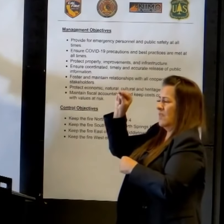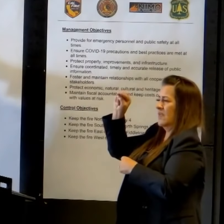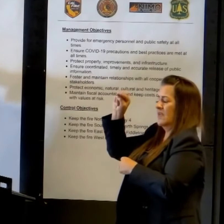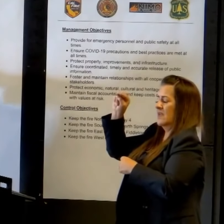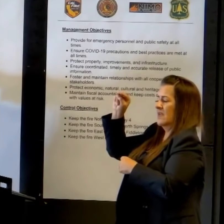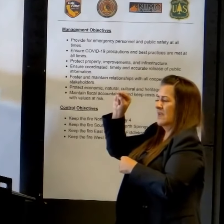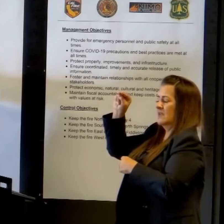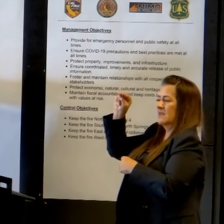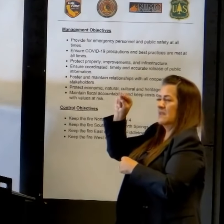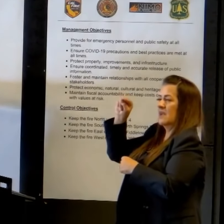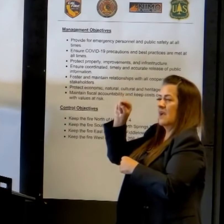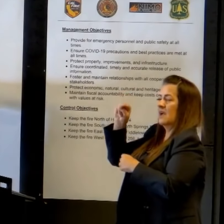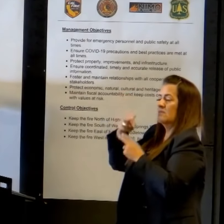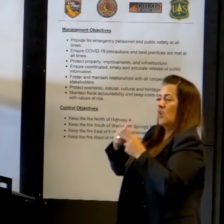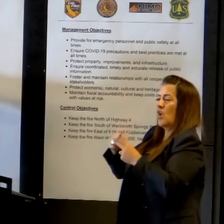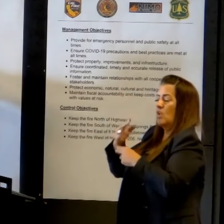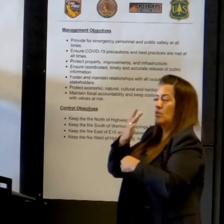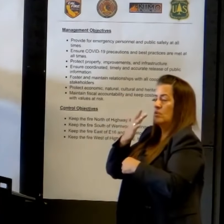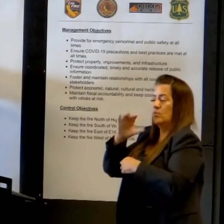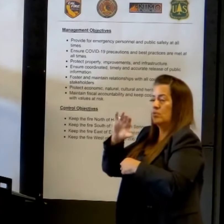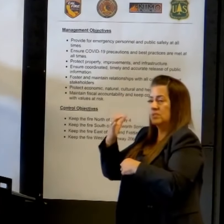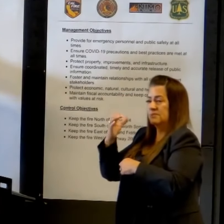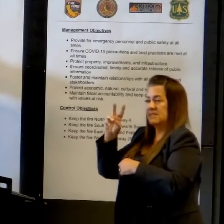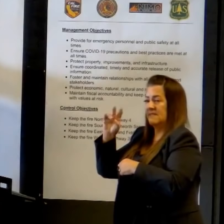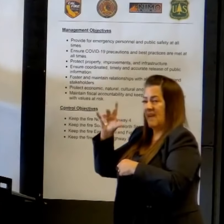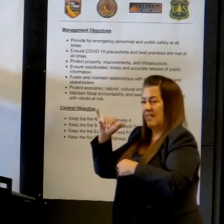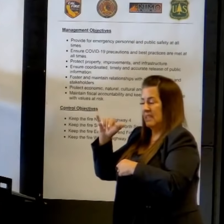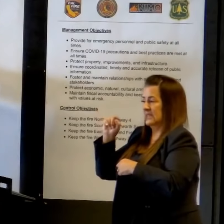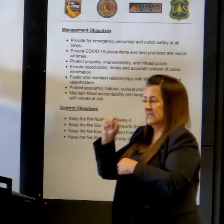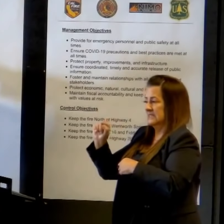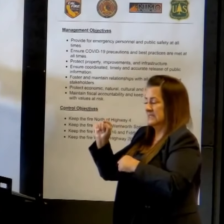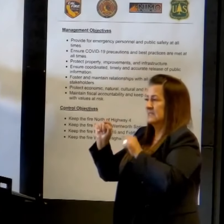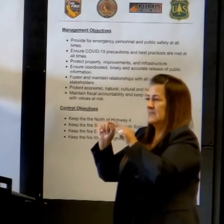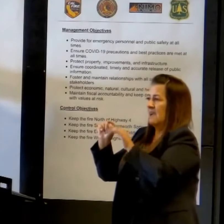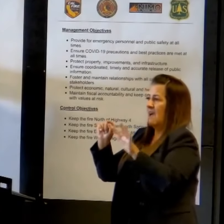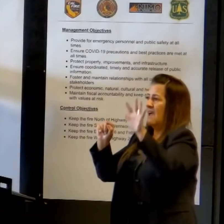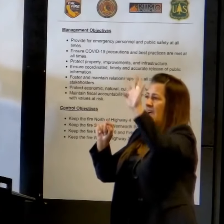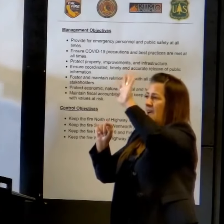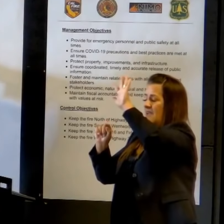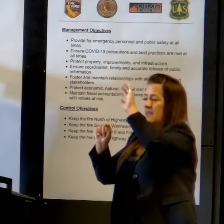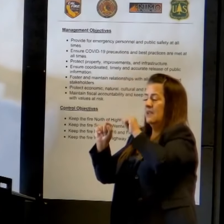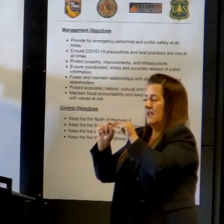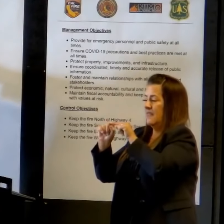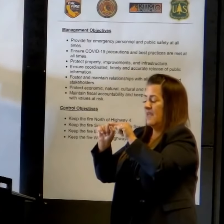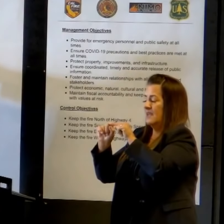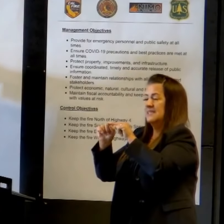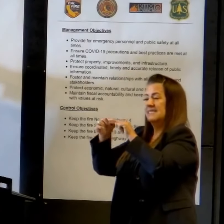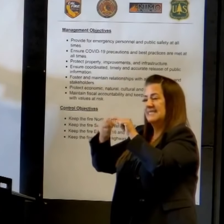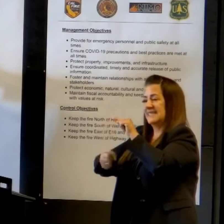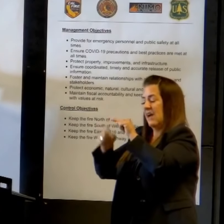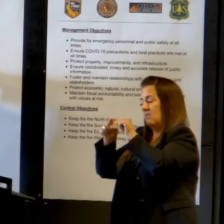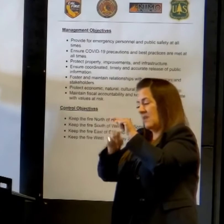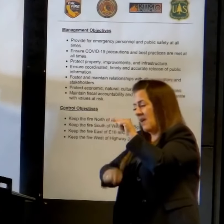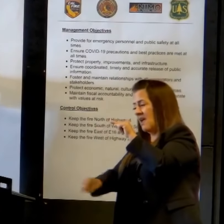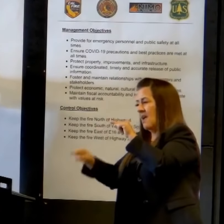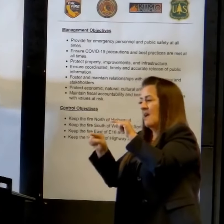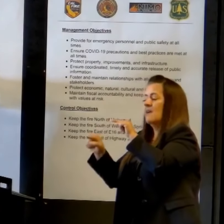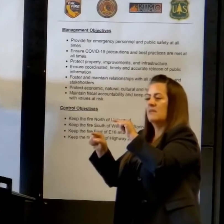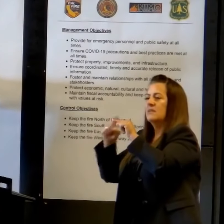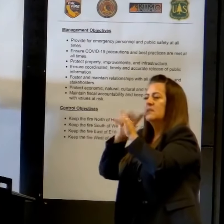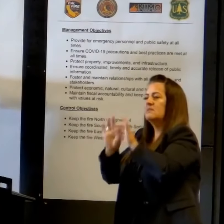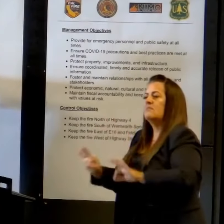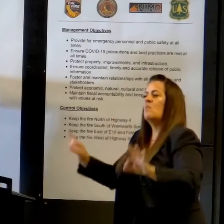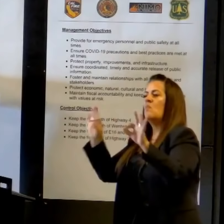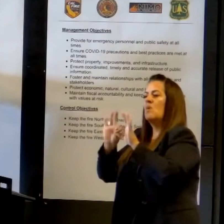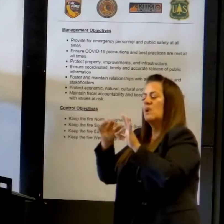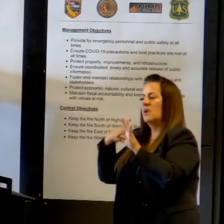Pioneer Trail. We're actively trying to cut dozer line up to the north towards Highway 207, keeping that fire east of Pioneer Trail behind the homes